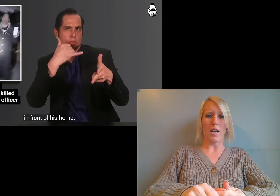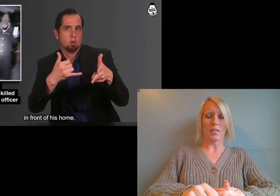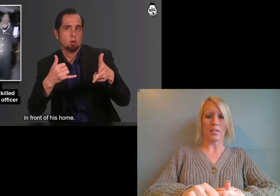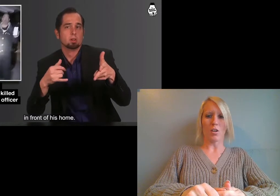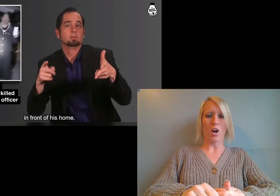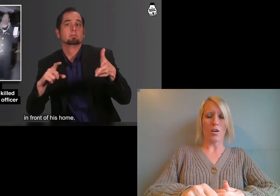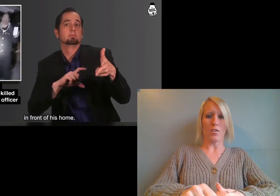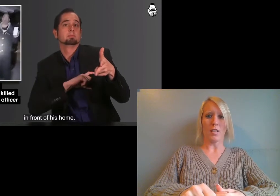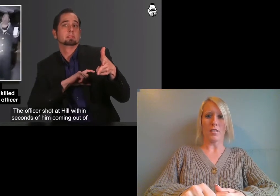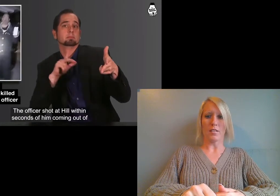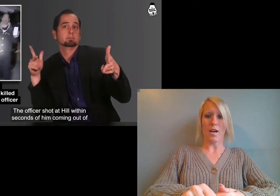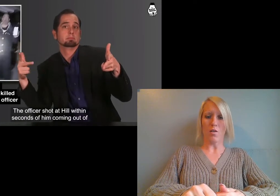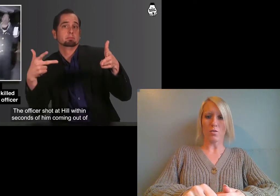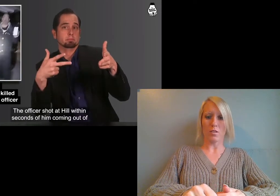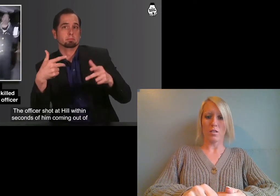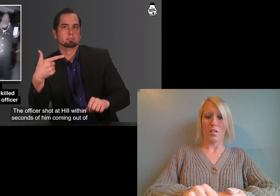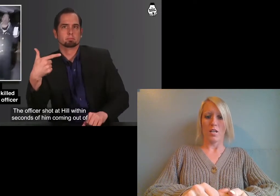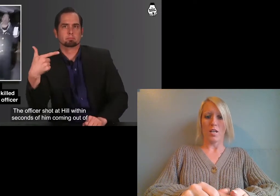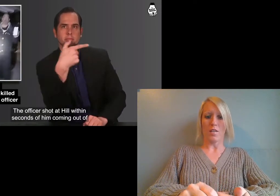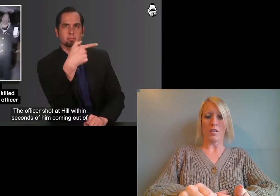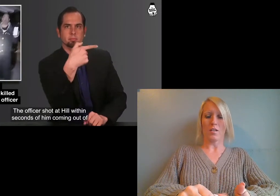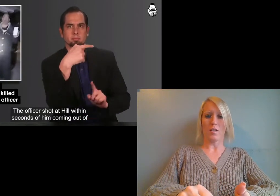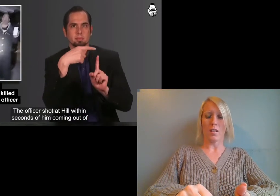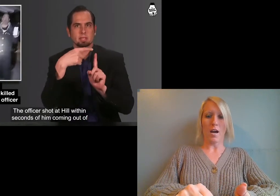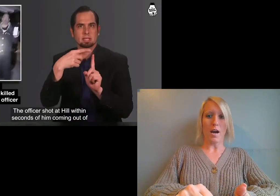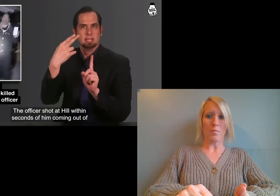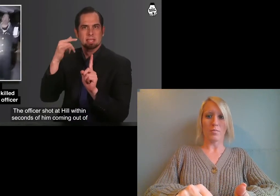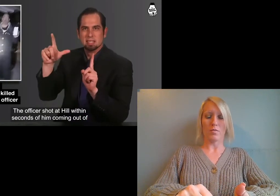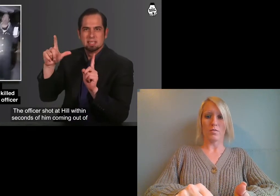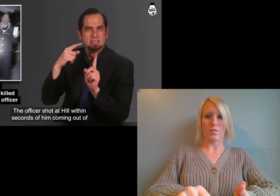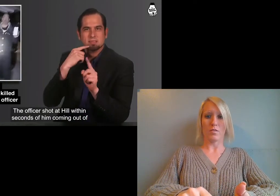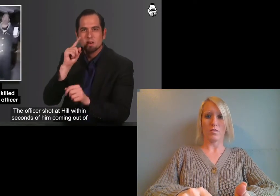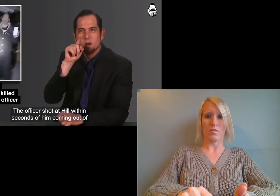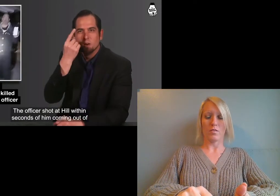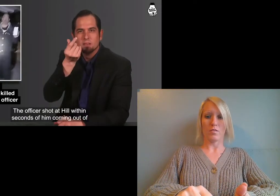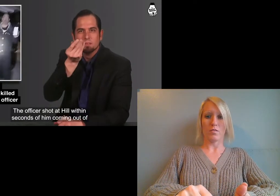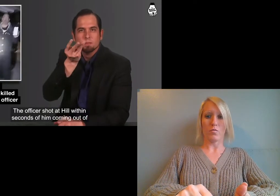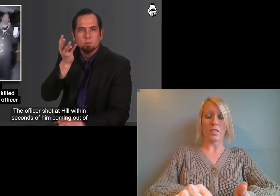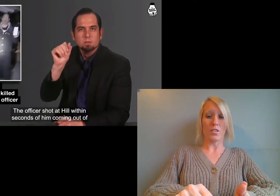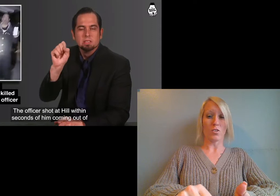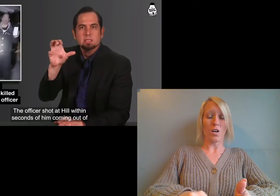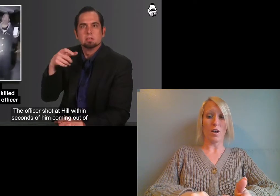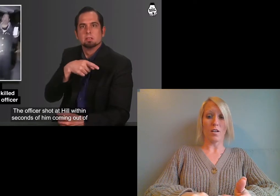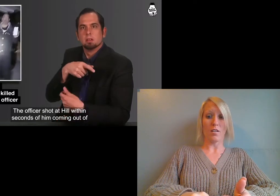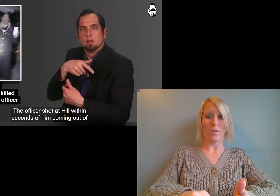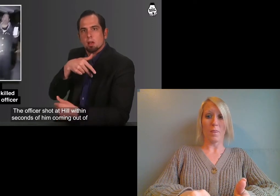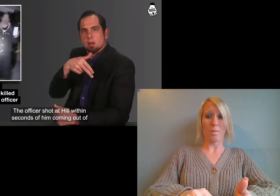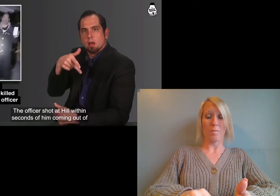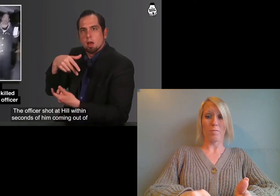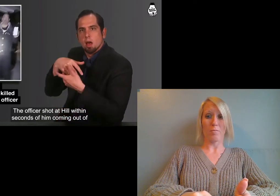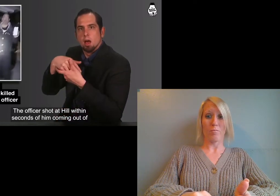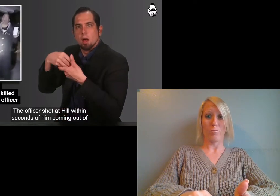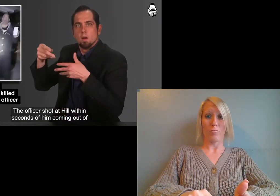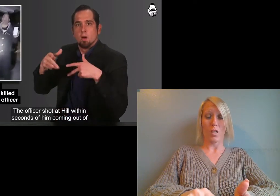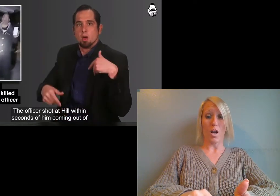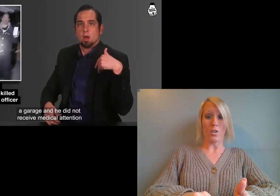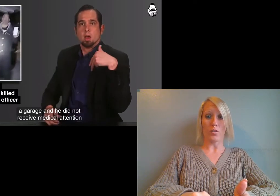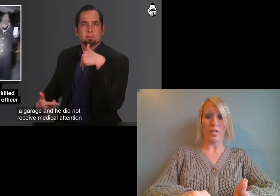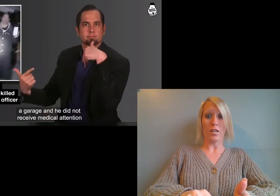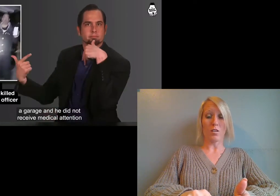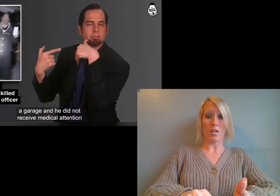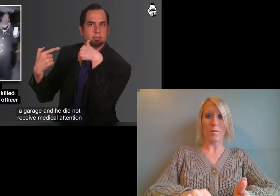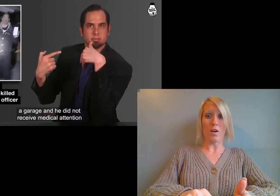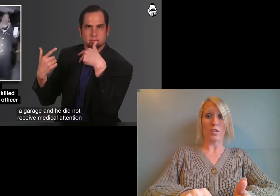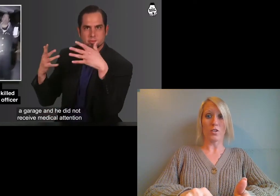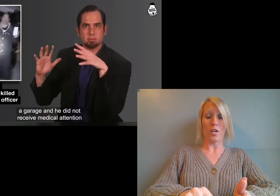report of an idling car outside his house, and the cop, when he saw